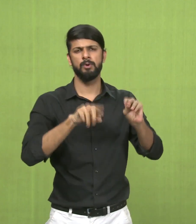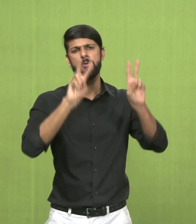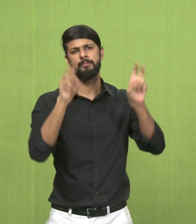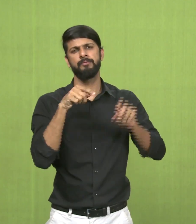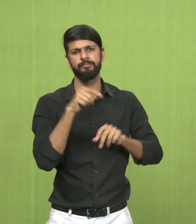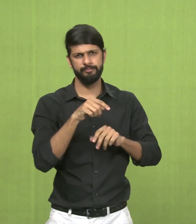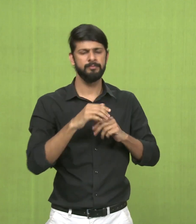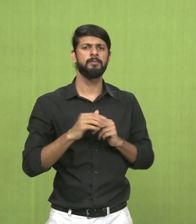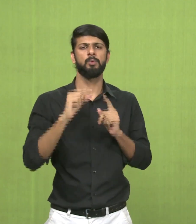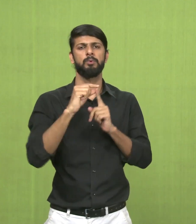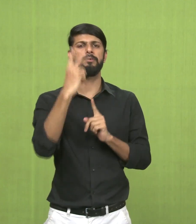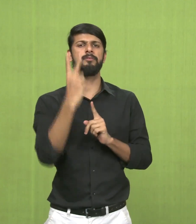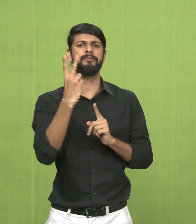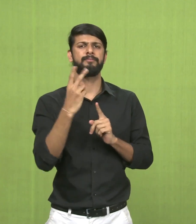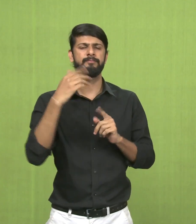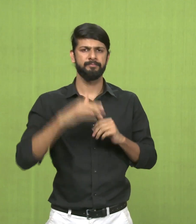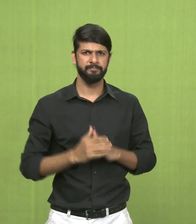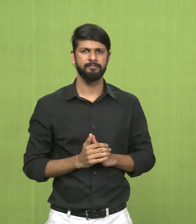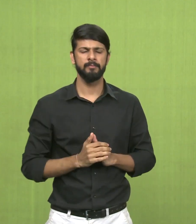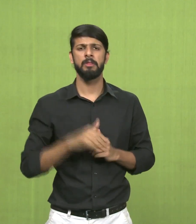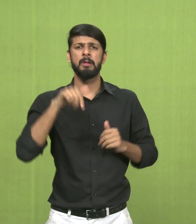Composition, part 2.